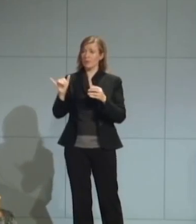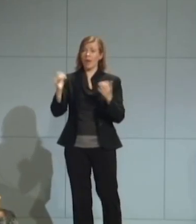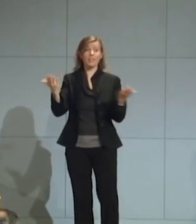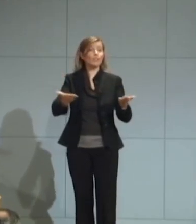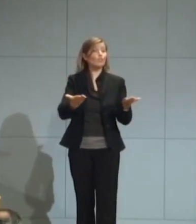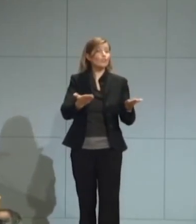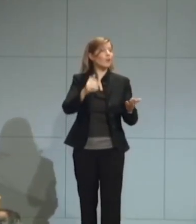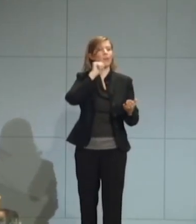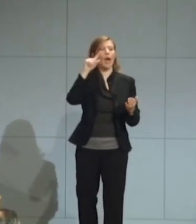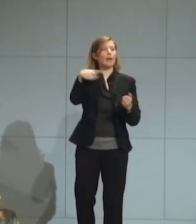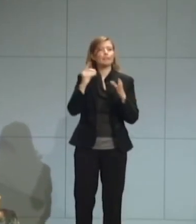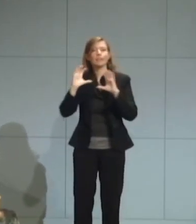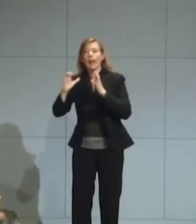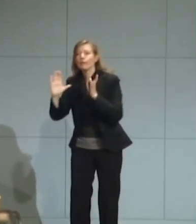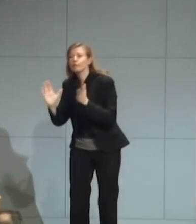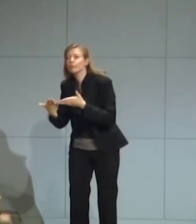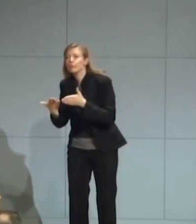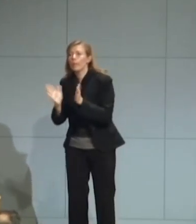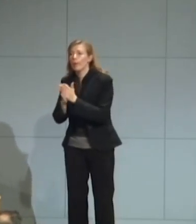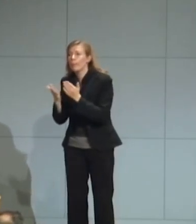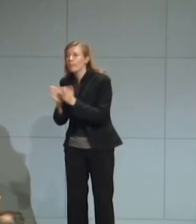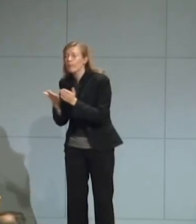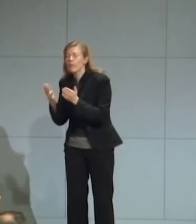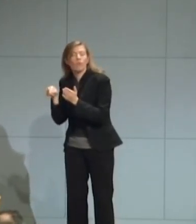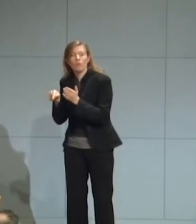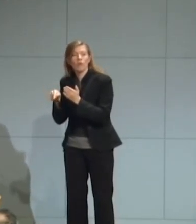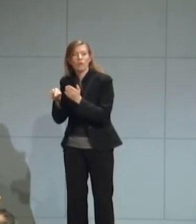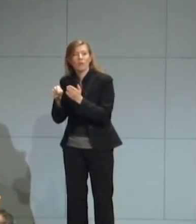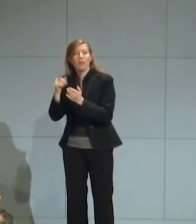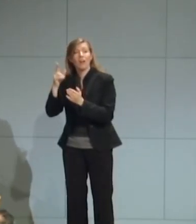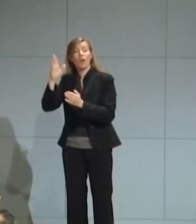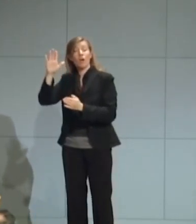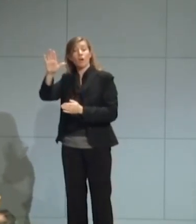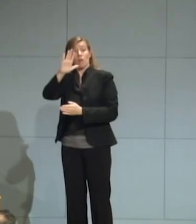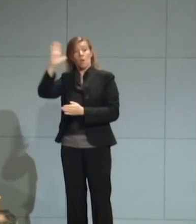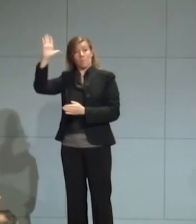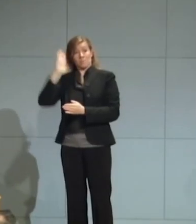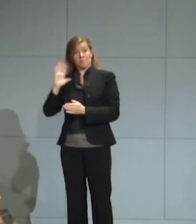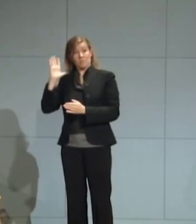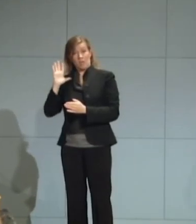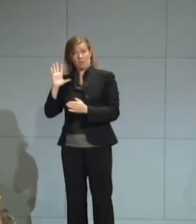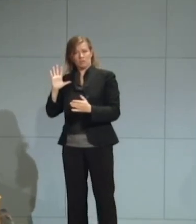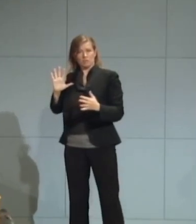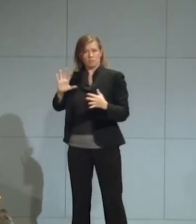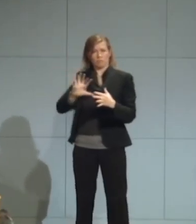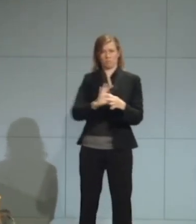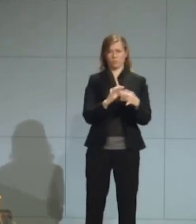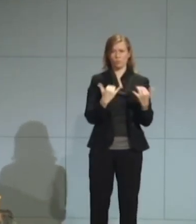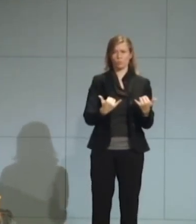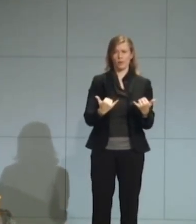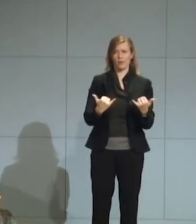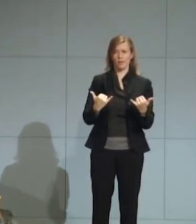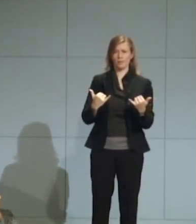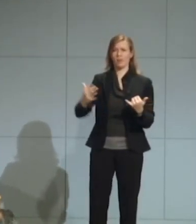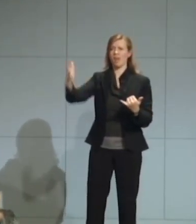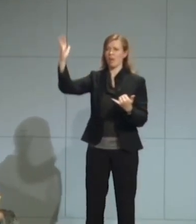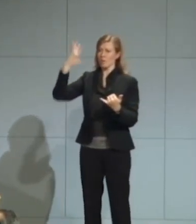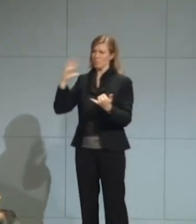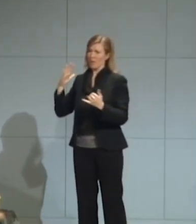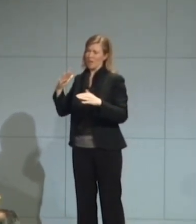make to say that the election of a woman, Benazir Bhutto, in Pakistan, she was elected